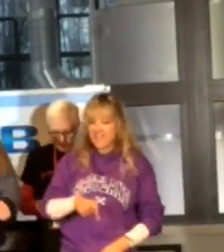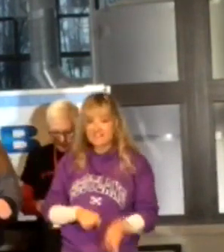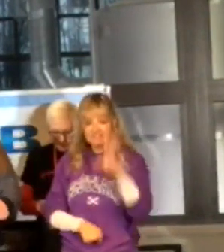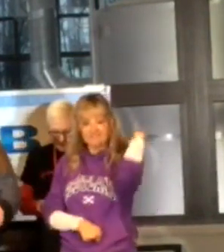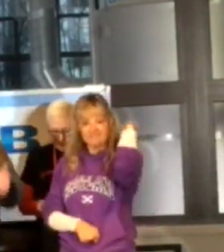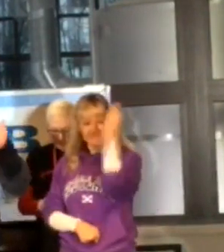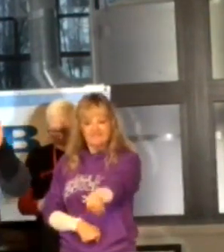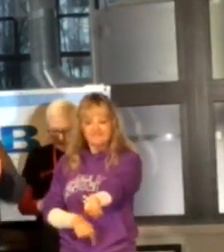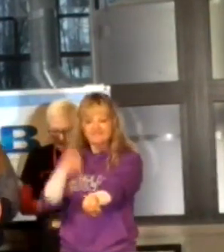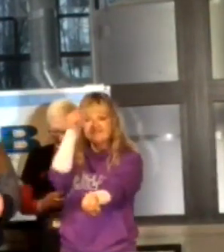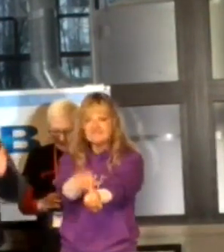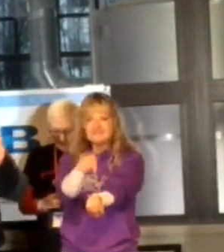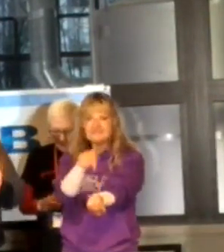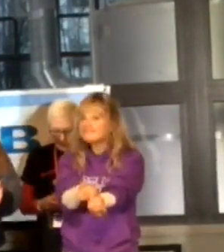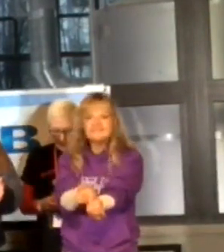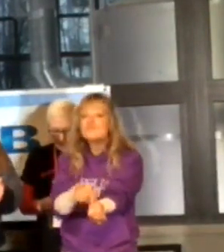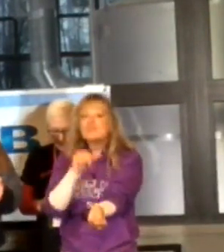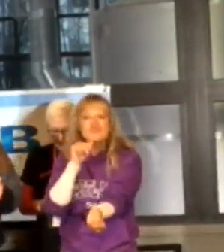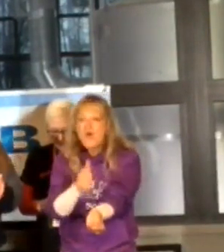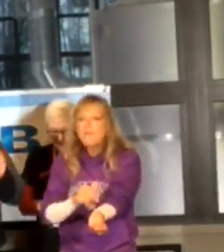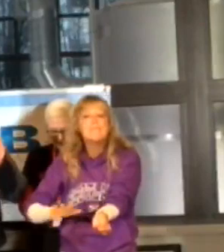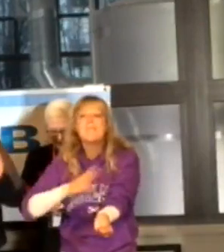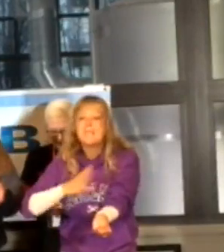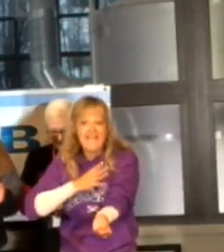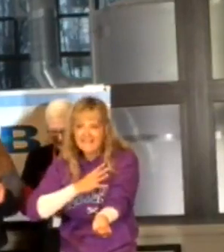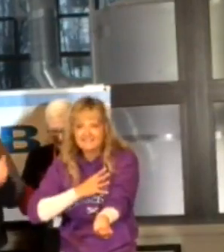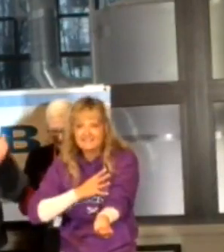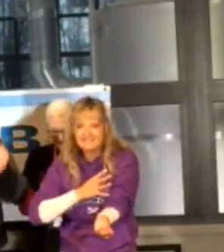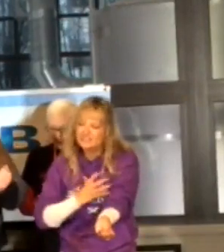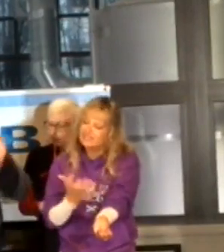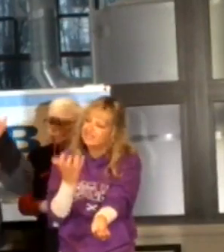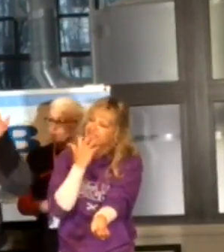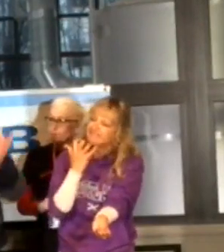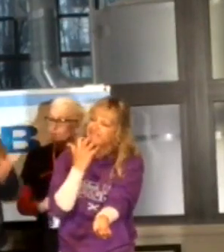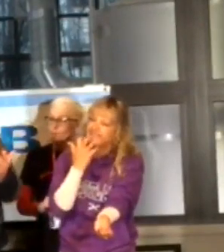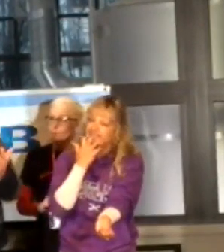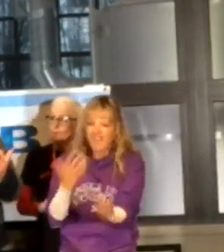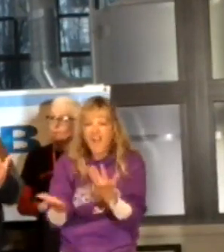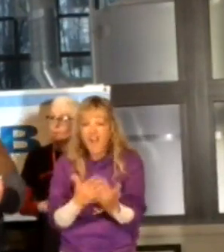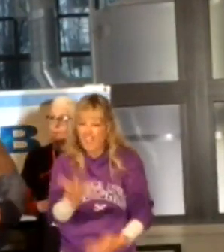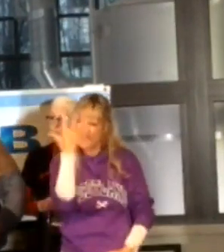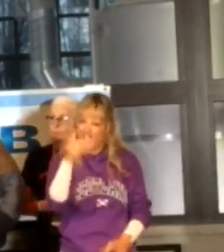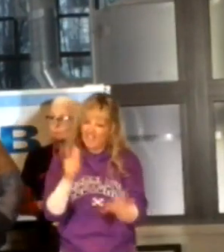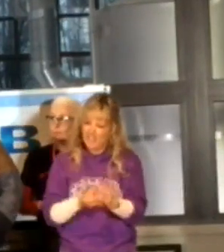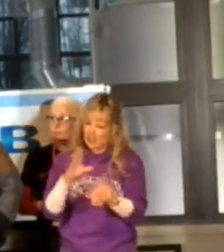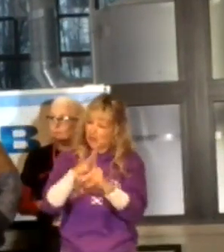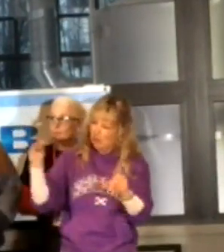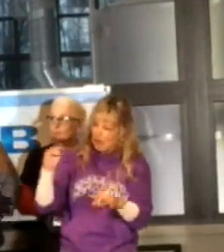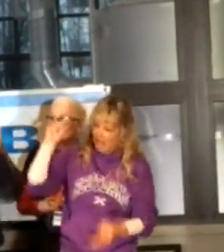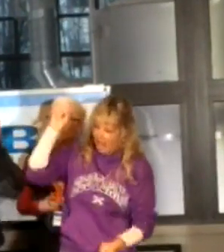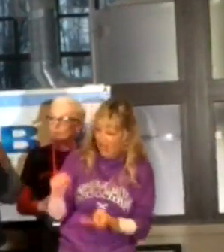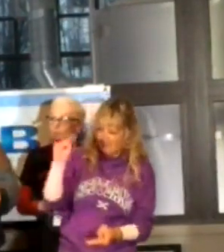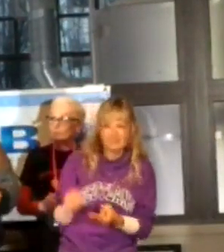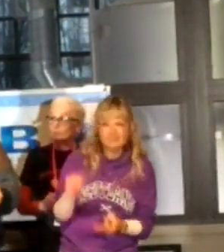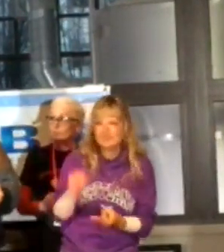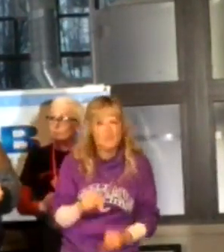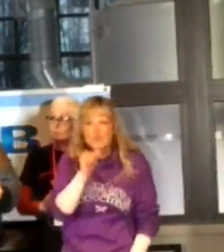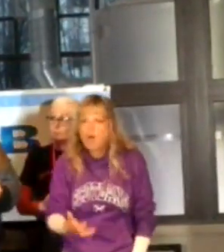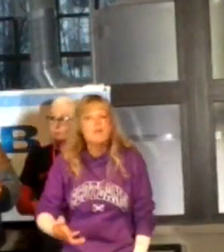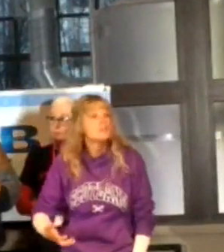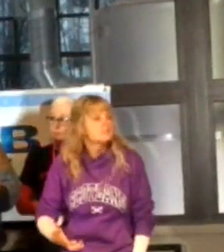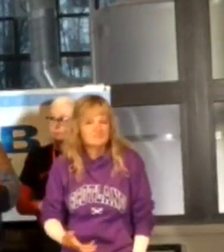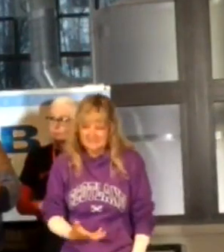served because we're not willing to put up with another 5 years of Tory austerity. We're not willing to put up with